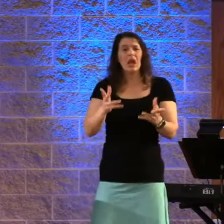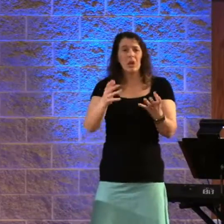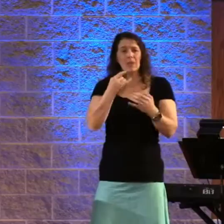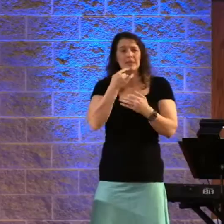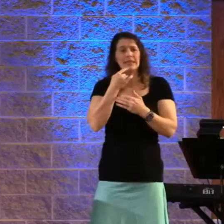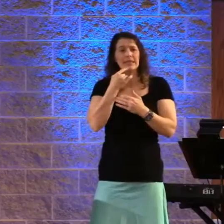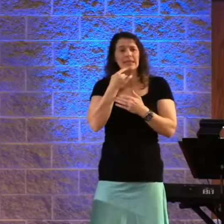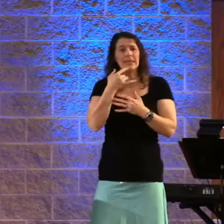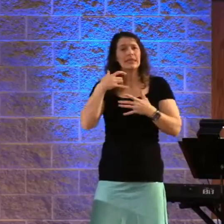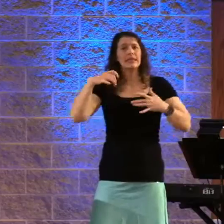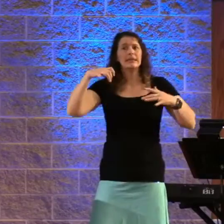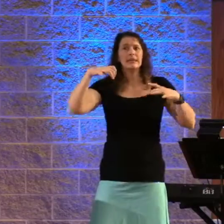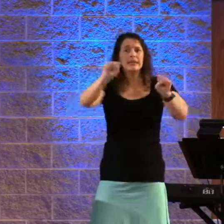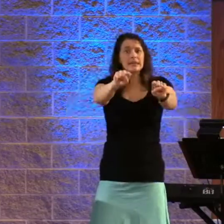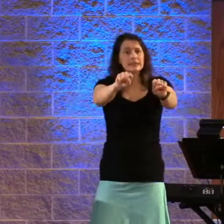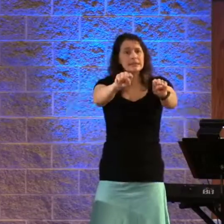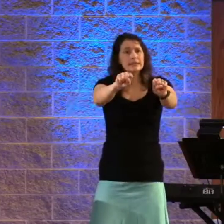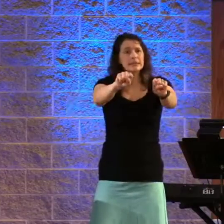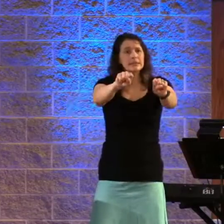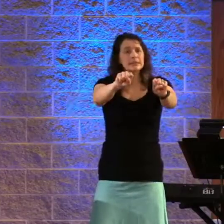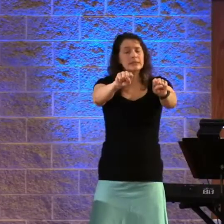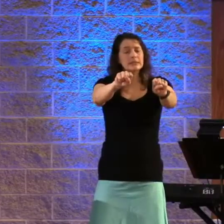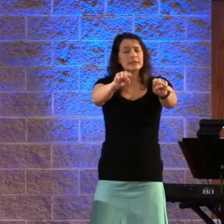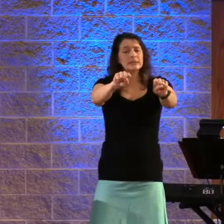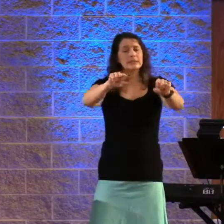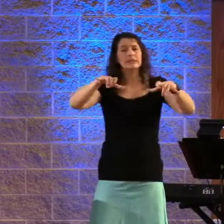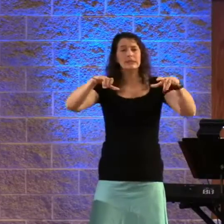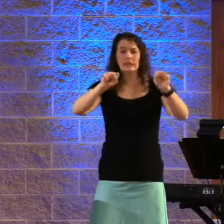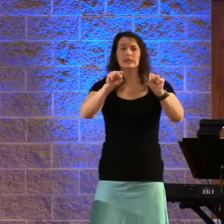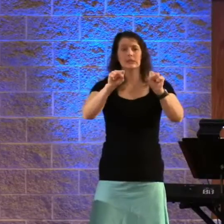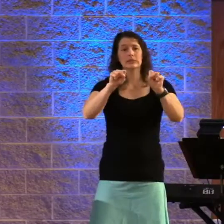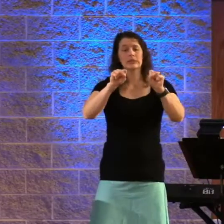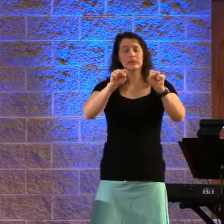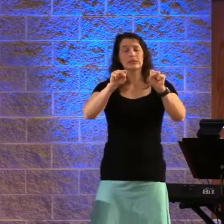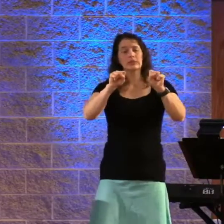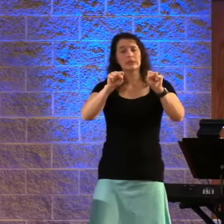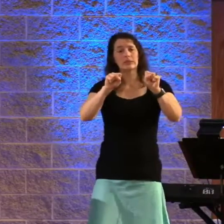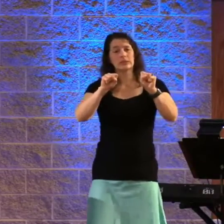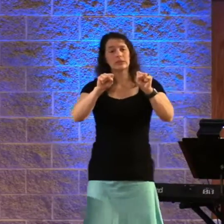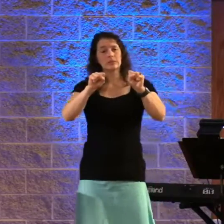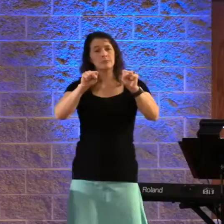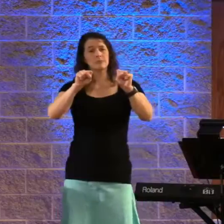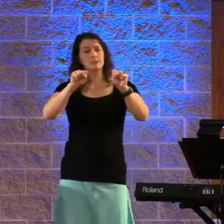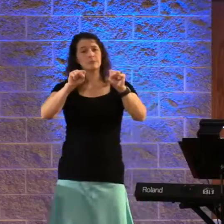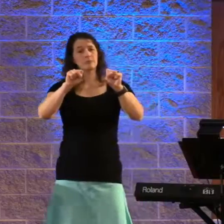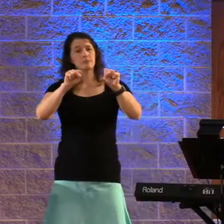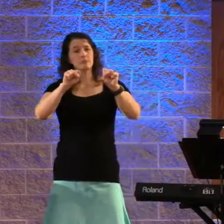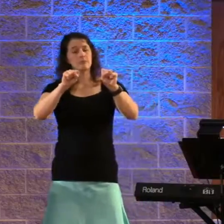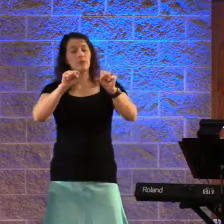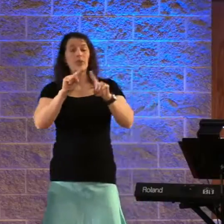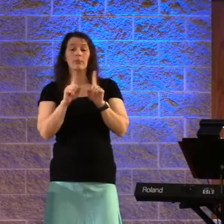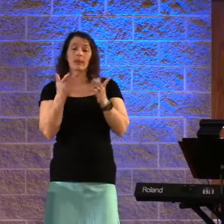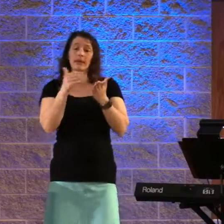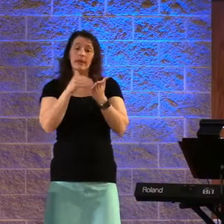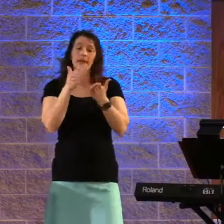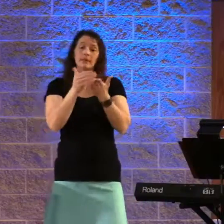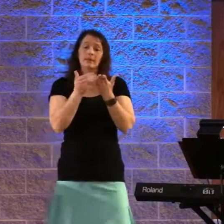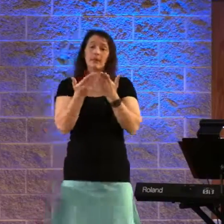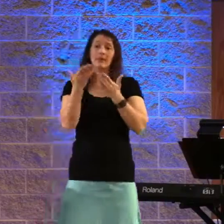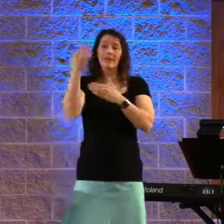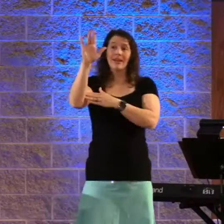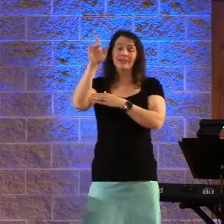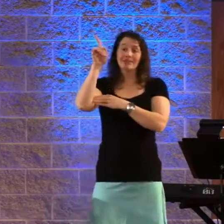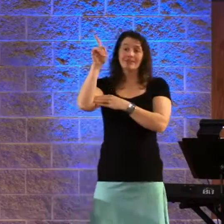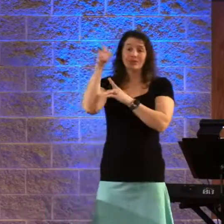the answer is yes. The answer is yes. But again, there is something God's going